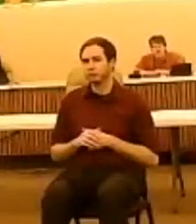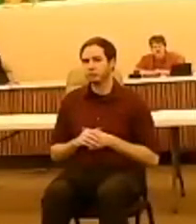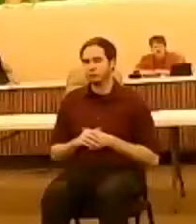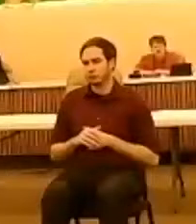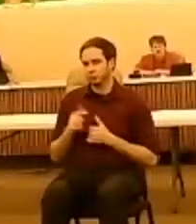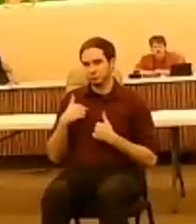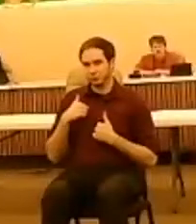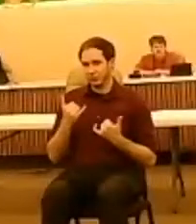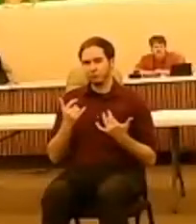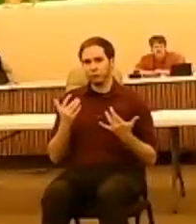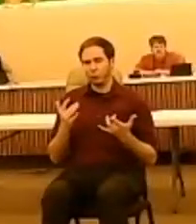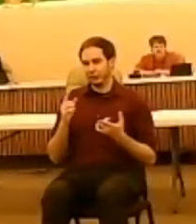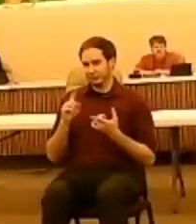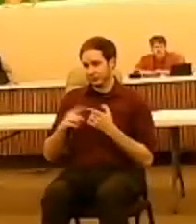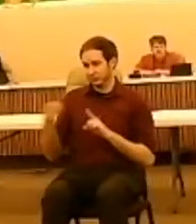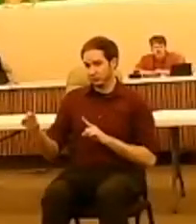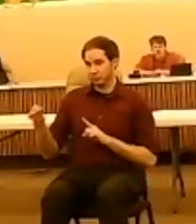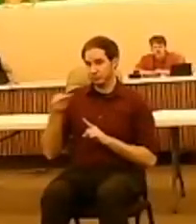Until that's available,